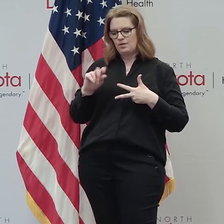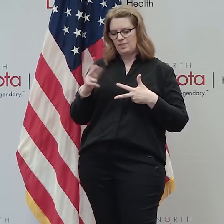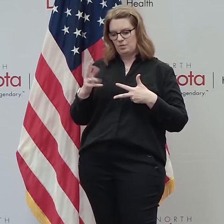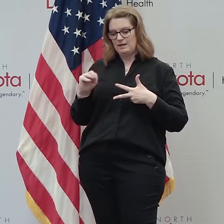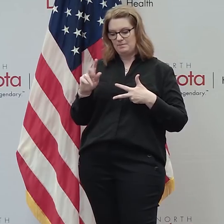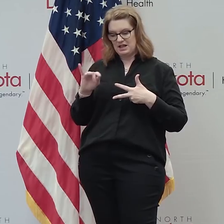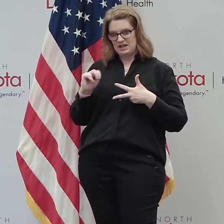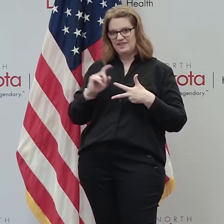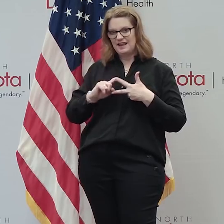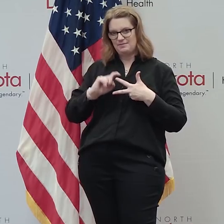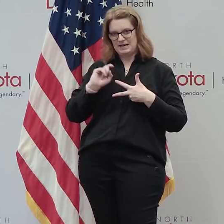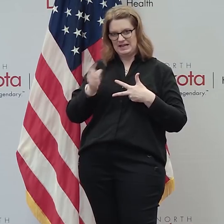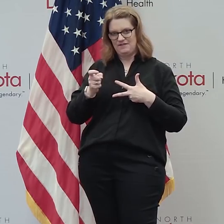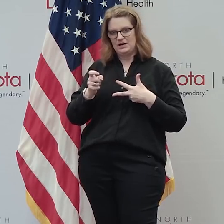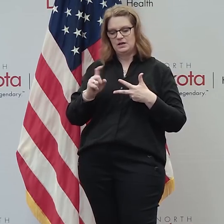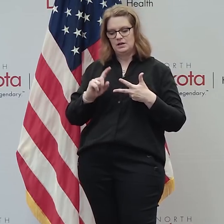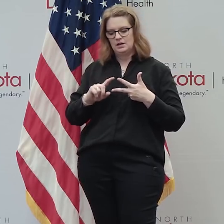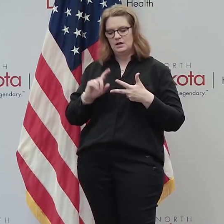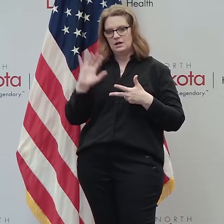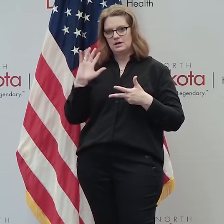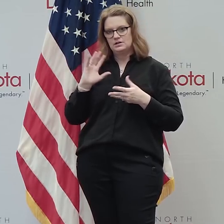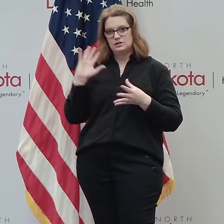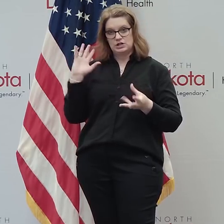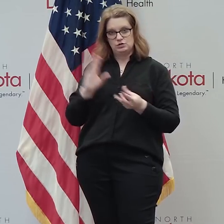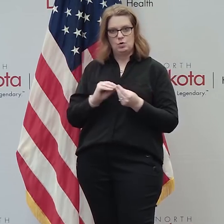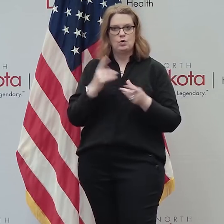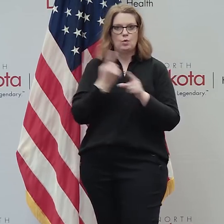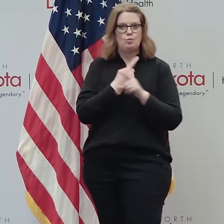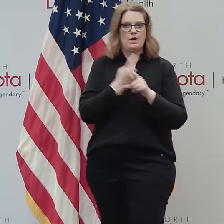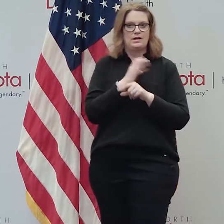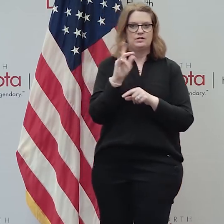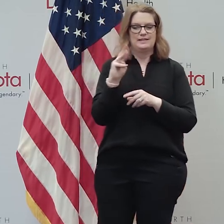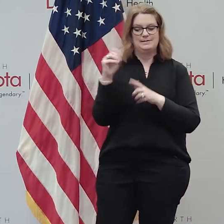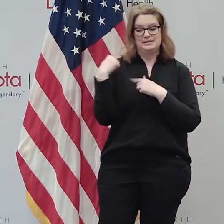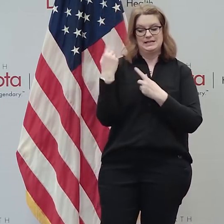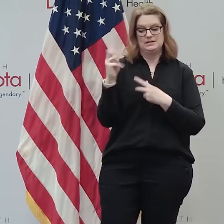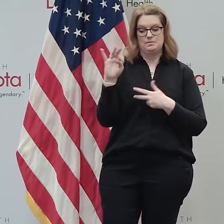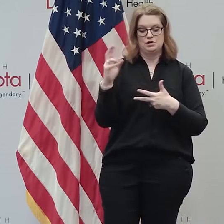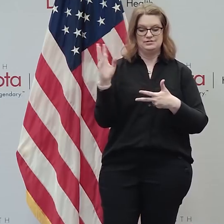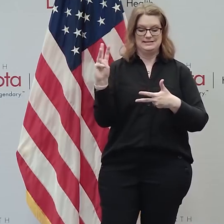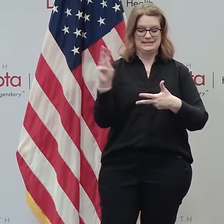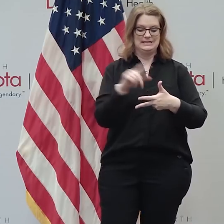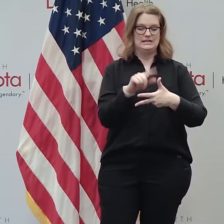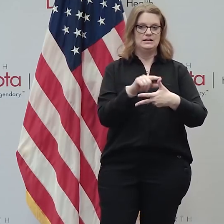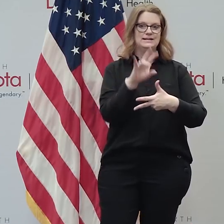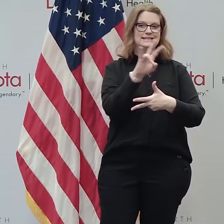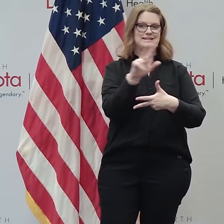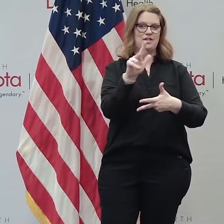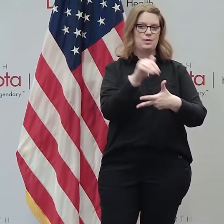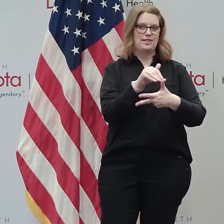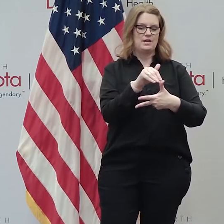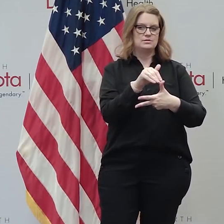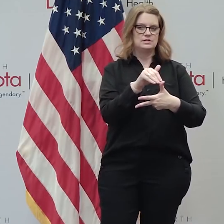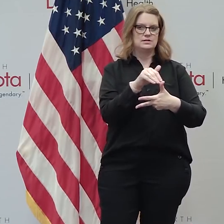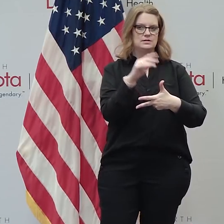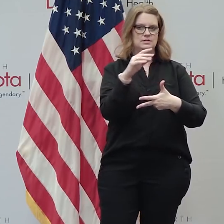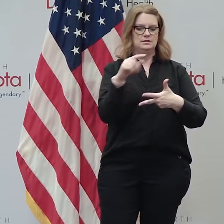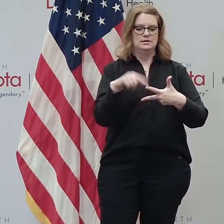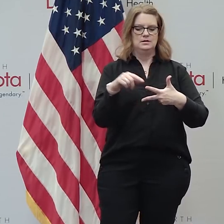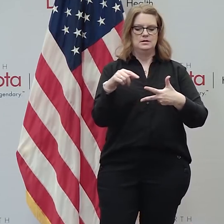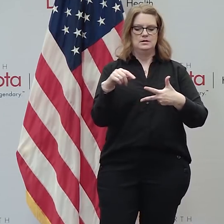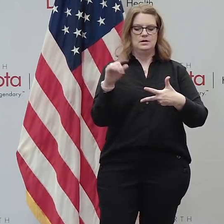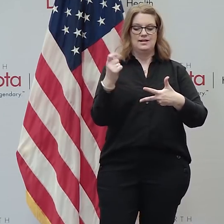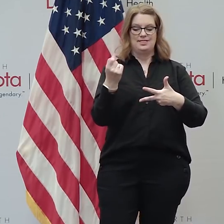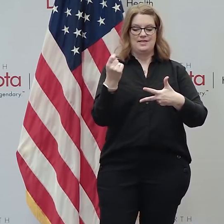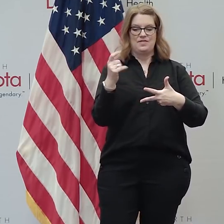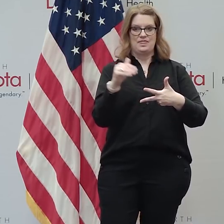$4.3 million. Again, total regular claims since March 16th, closing in on 73,000, PUA closing